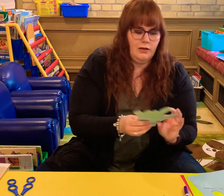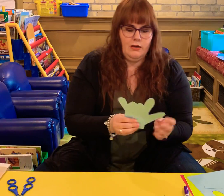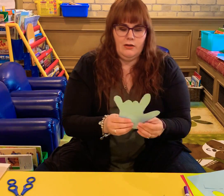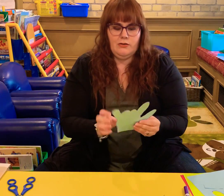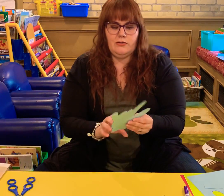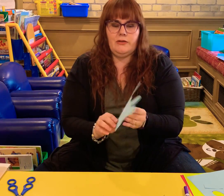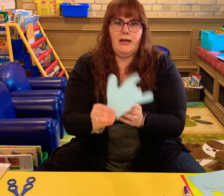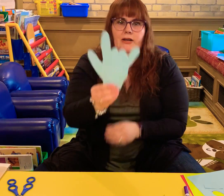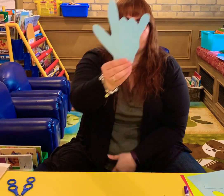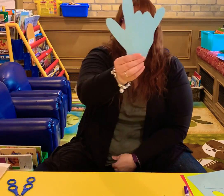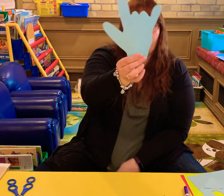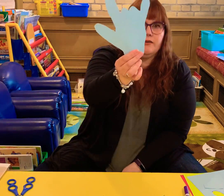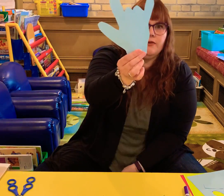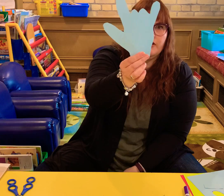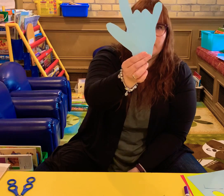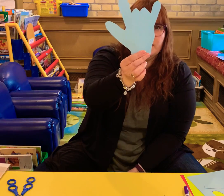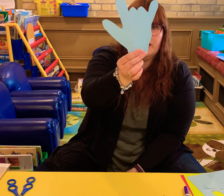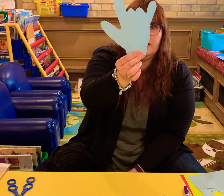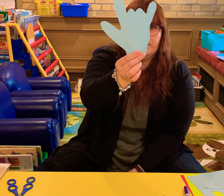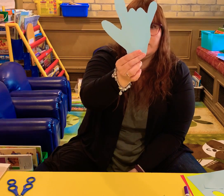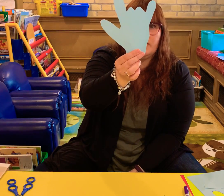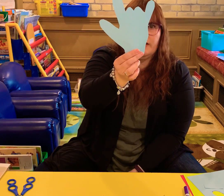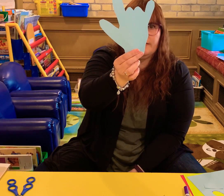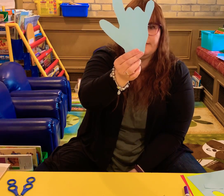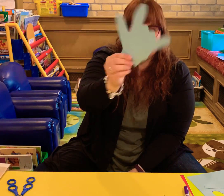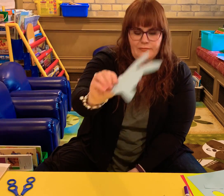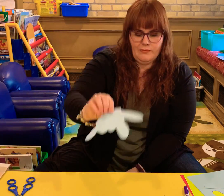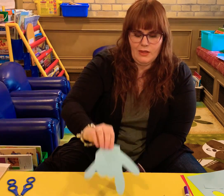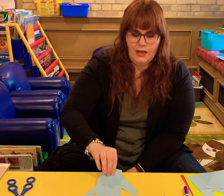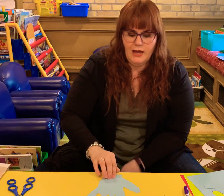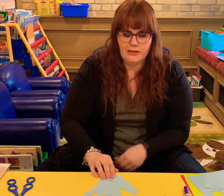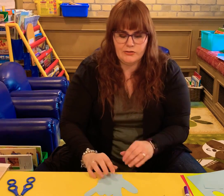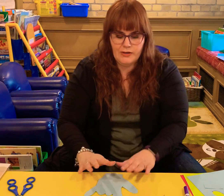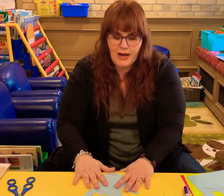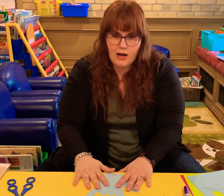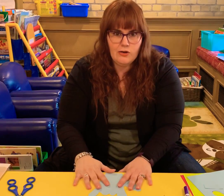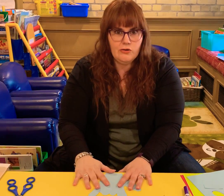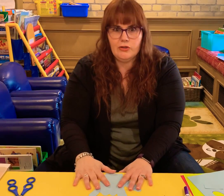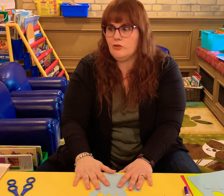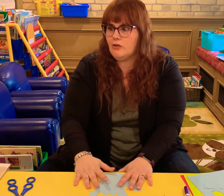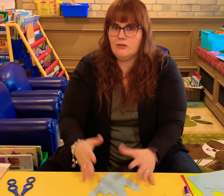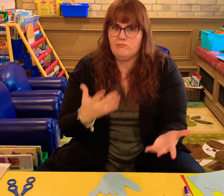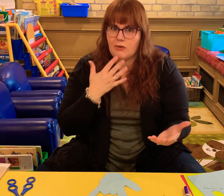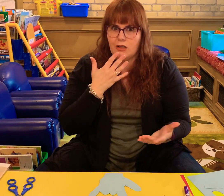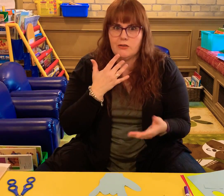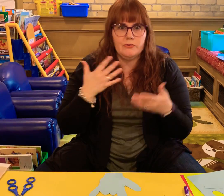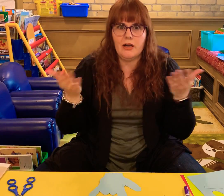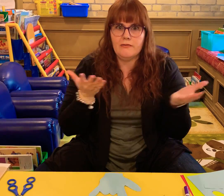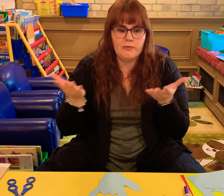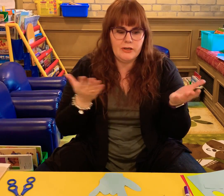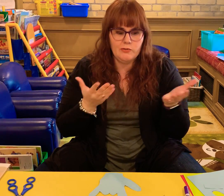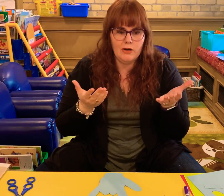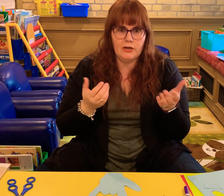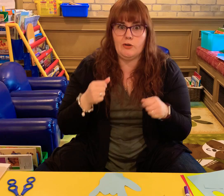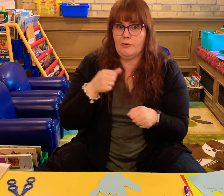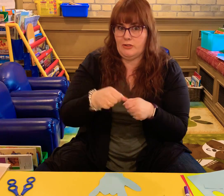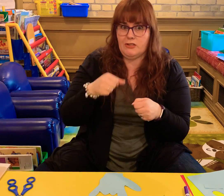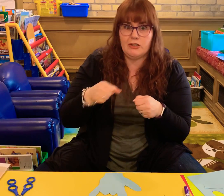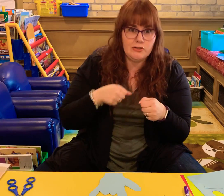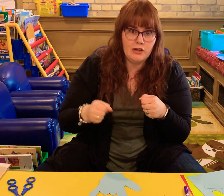So now you have the I love you sign. And so now you can color it whatever way you want. You can put stickers on